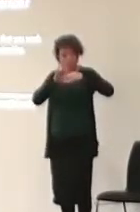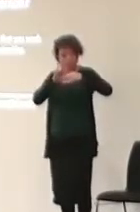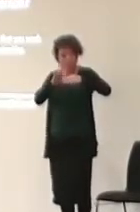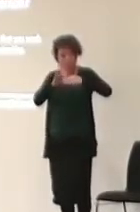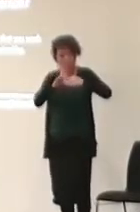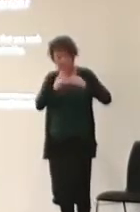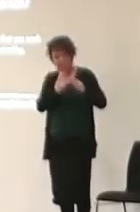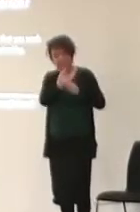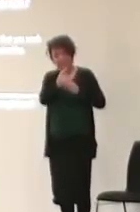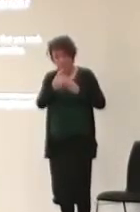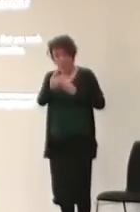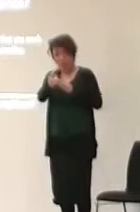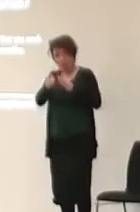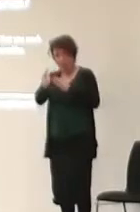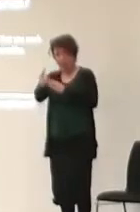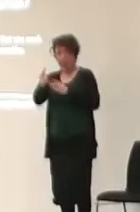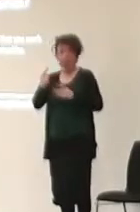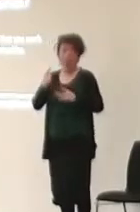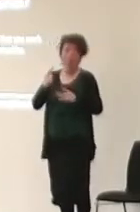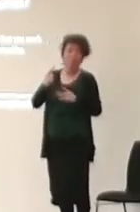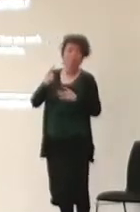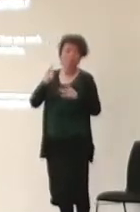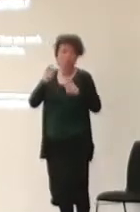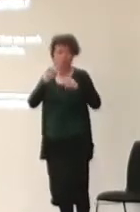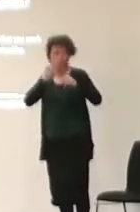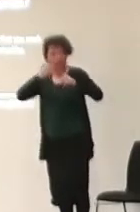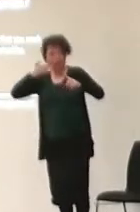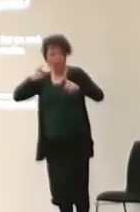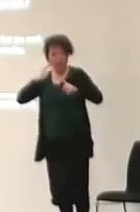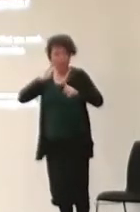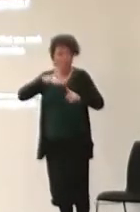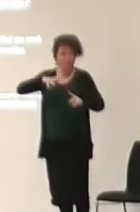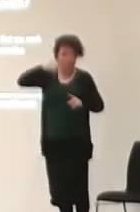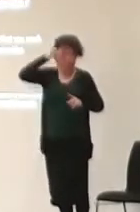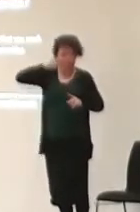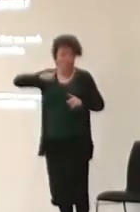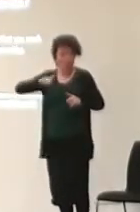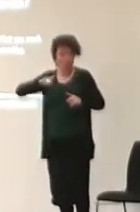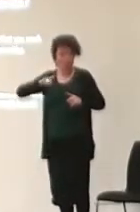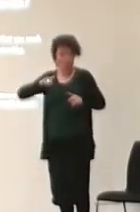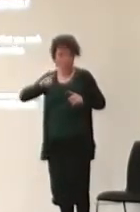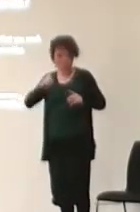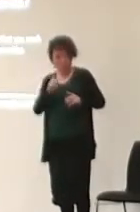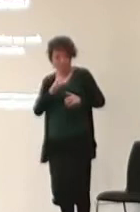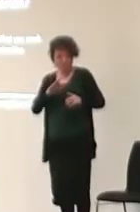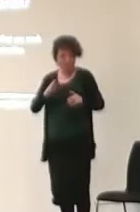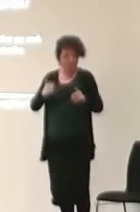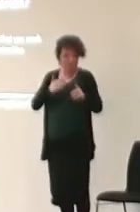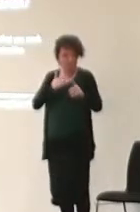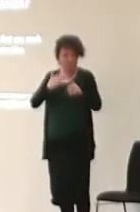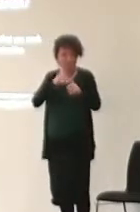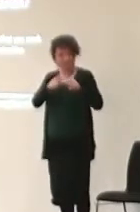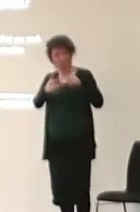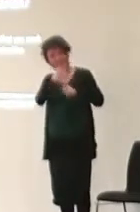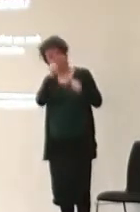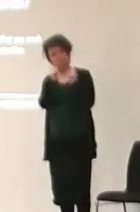people first of all, and then recognising what learning they want to achieve and where they want to go, and trying to find a suitable